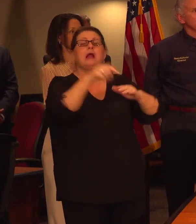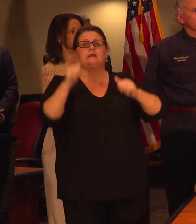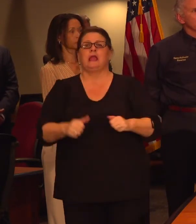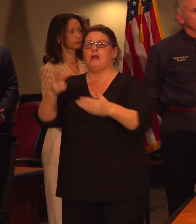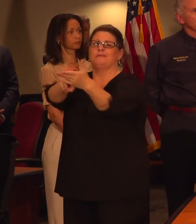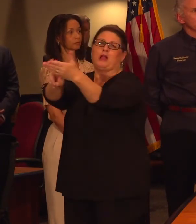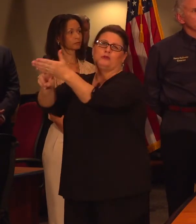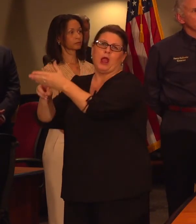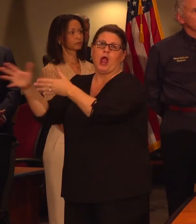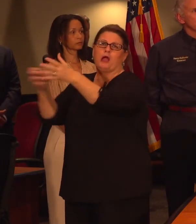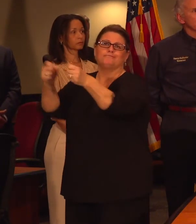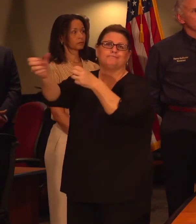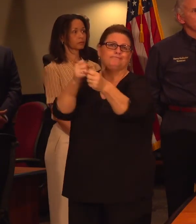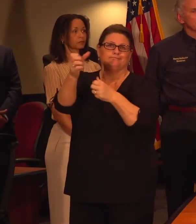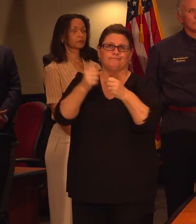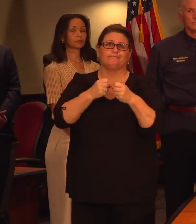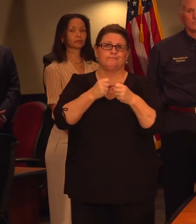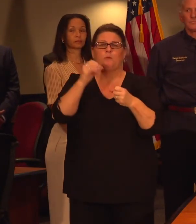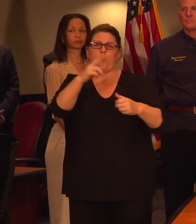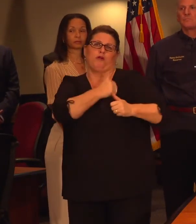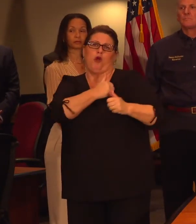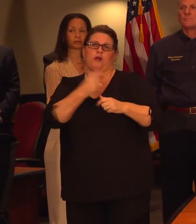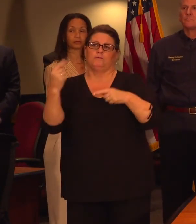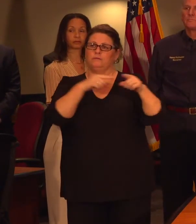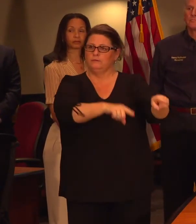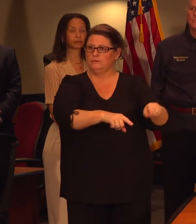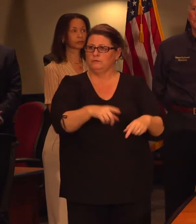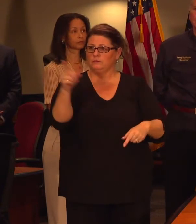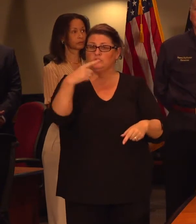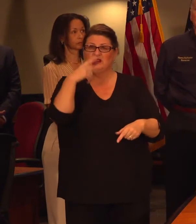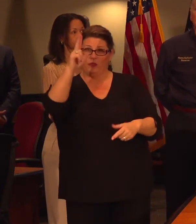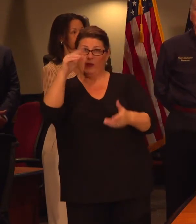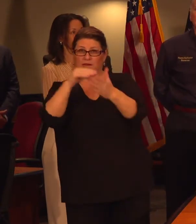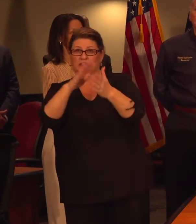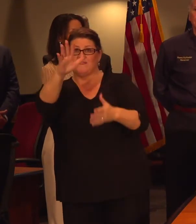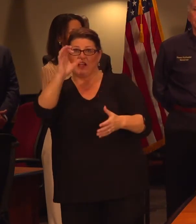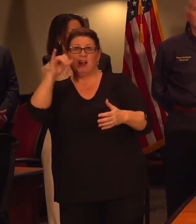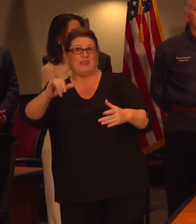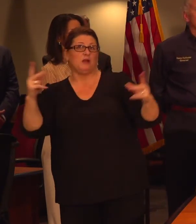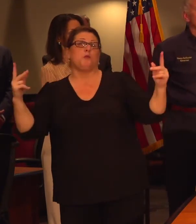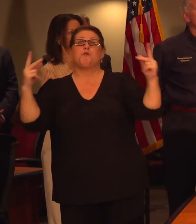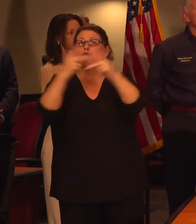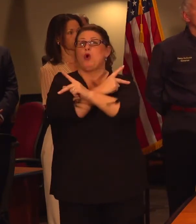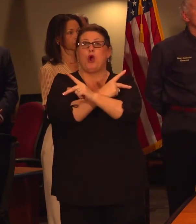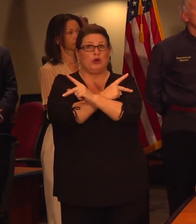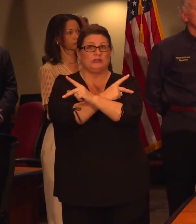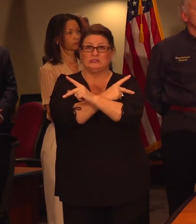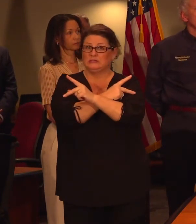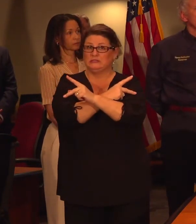other capacities, the Guard or contracted. Is the 3,500, that's a worst case scenario for the state? That is a mid-range